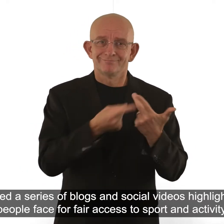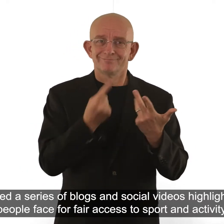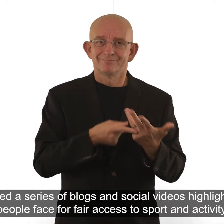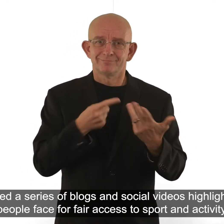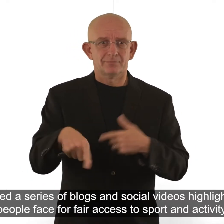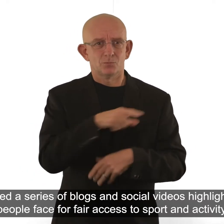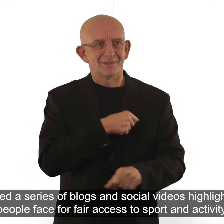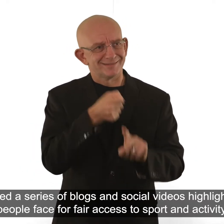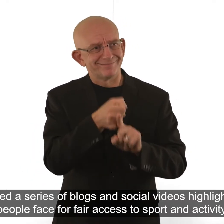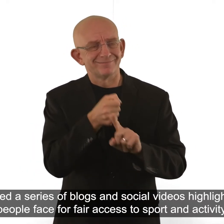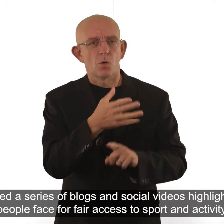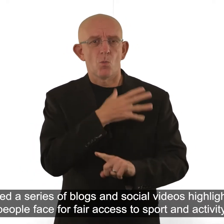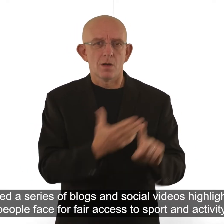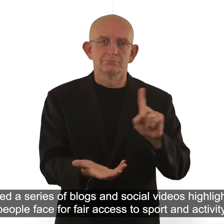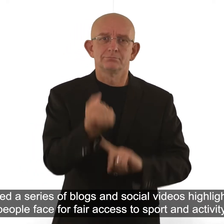sport and activity every day.